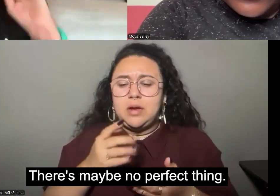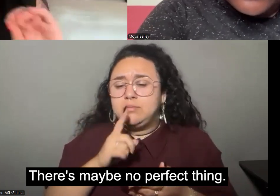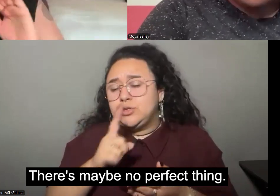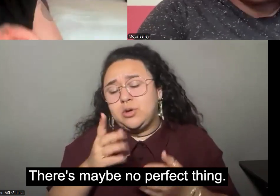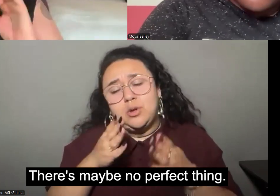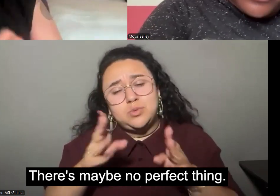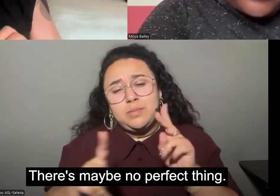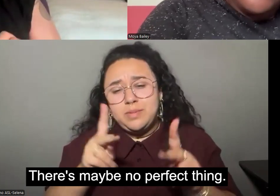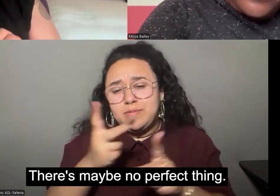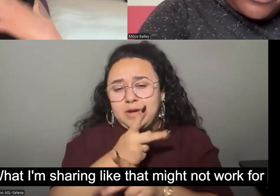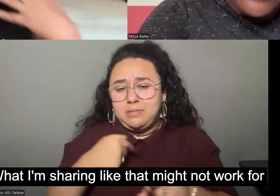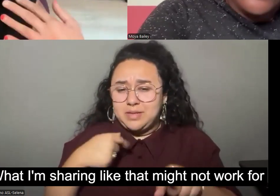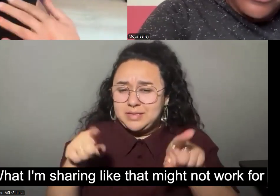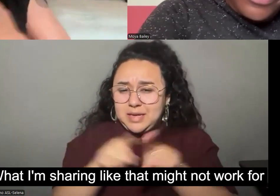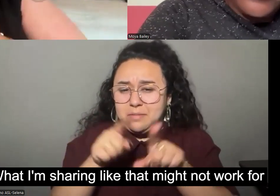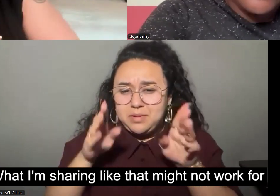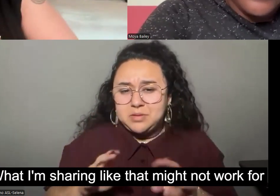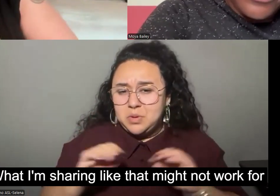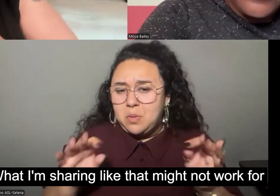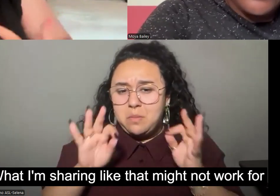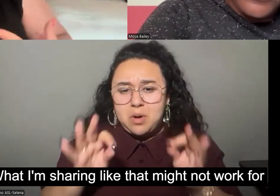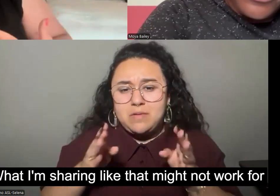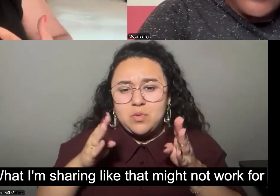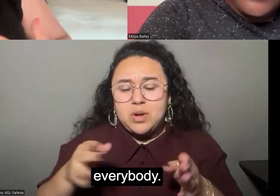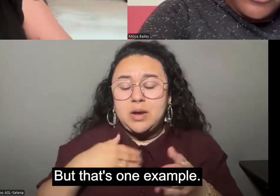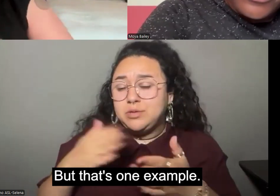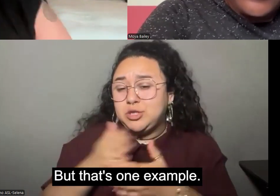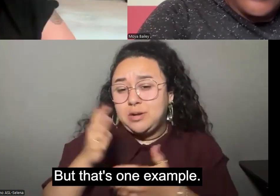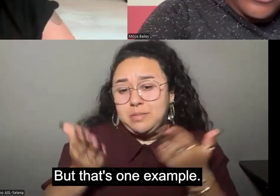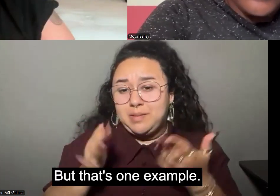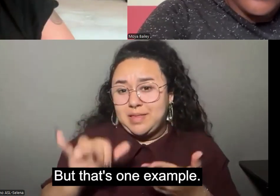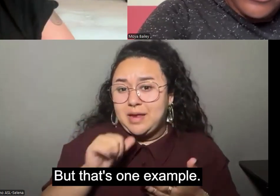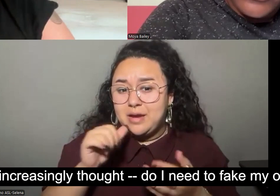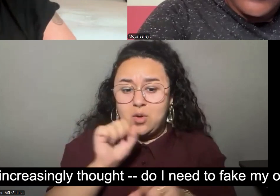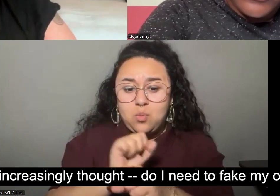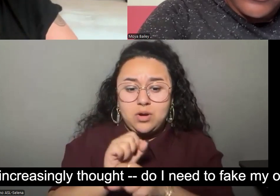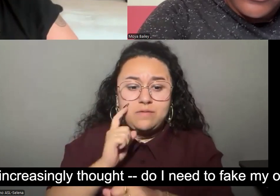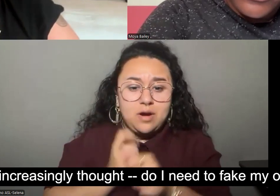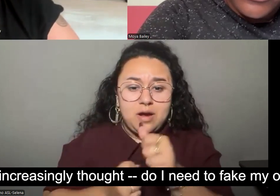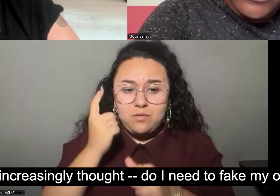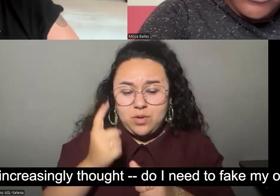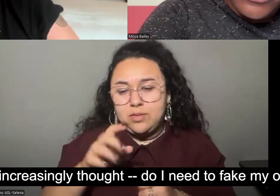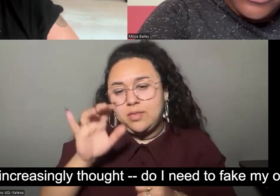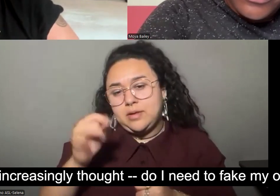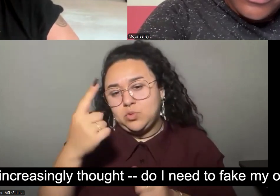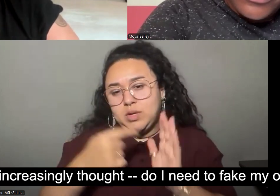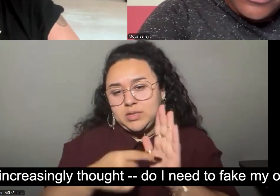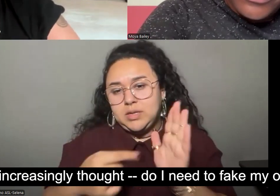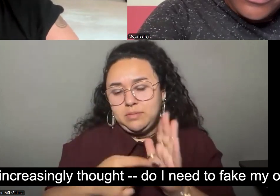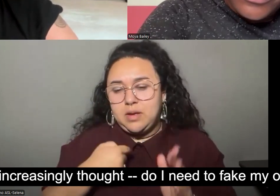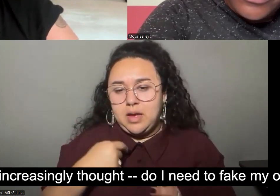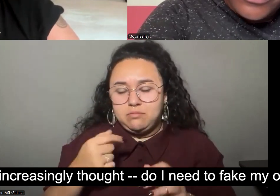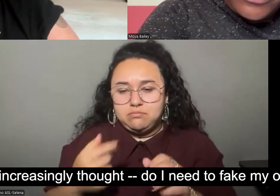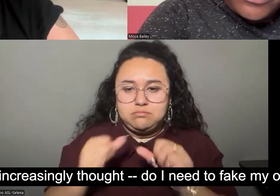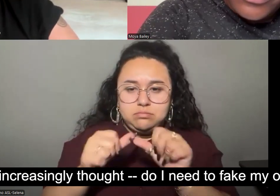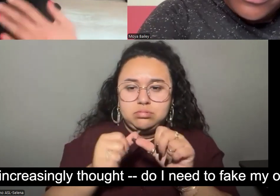there's maybe no perfect thing, and what I'm sharing, like that might not work for everybody. But that's one example. And I've increasingly thought, I mean, I